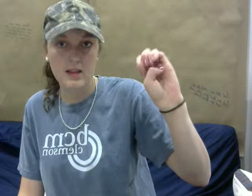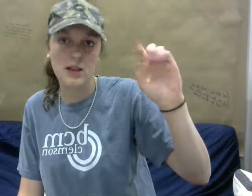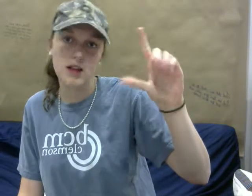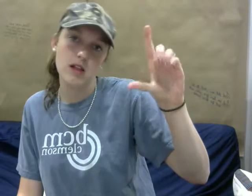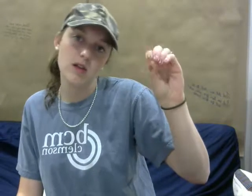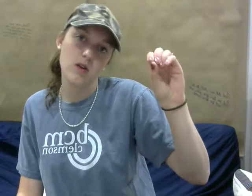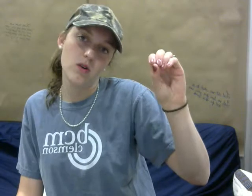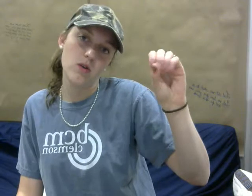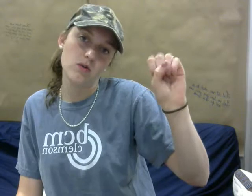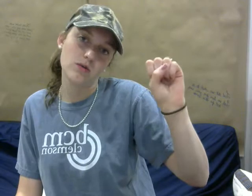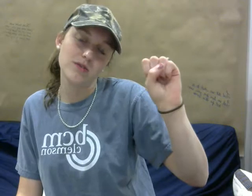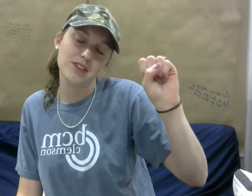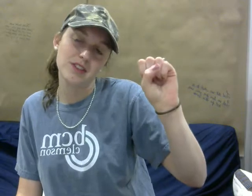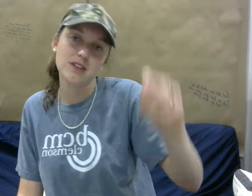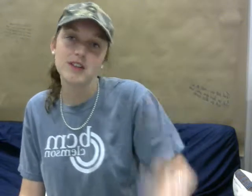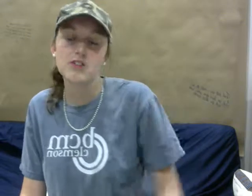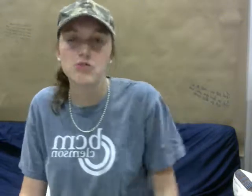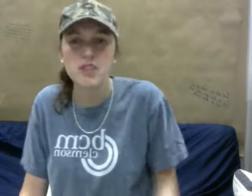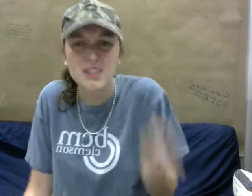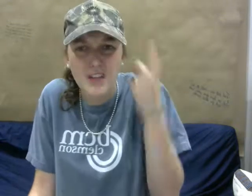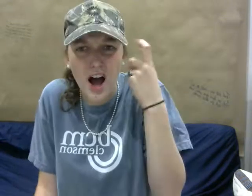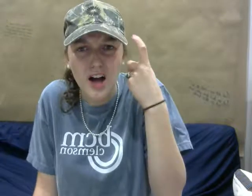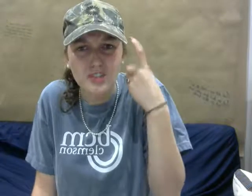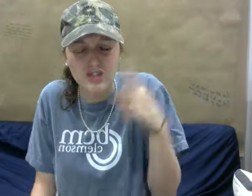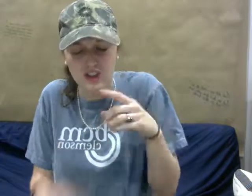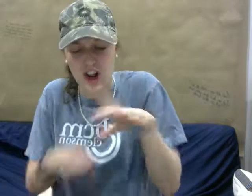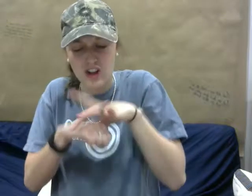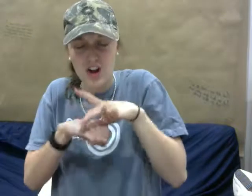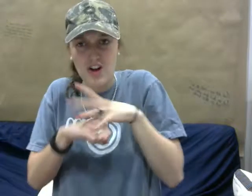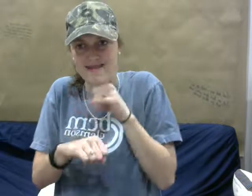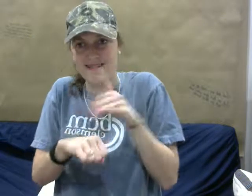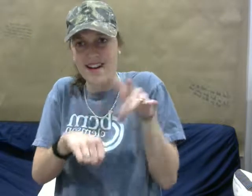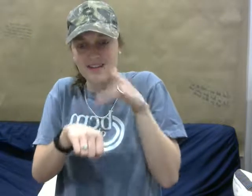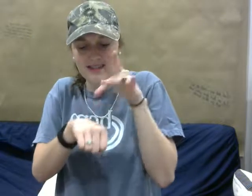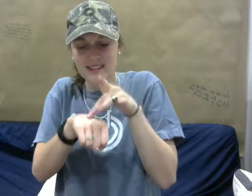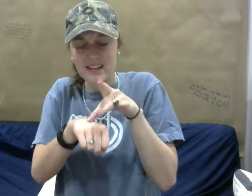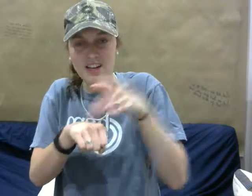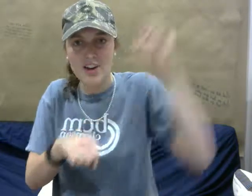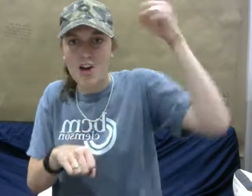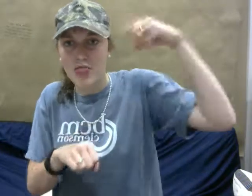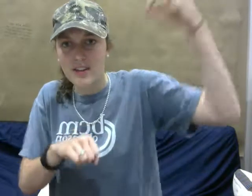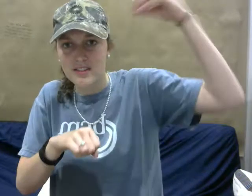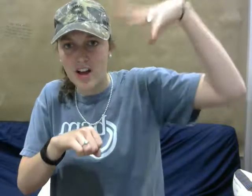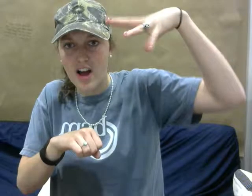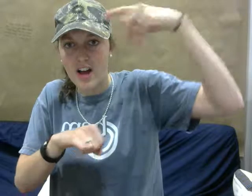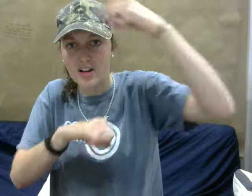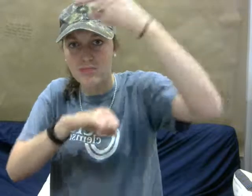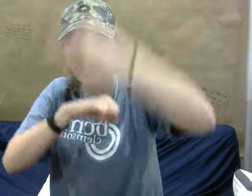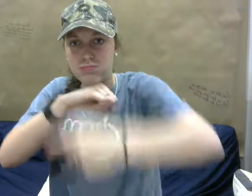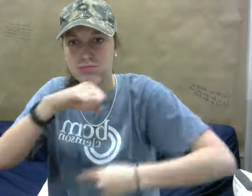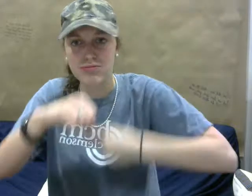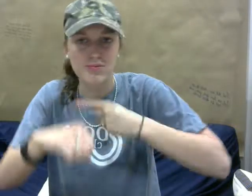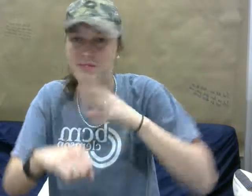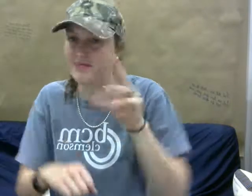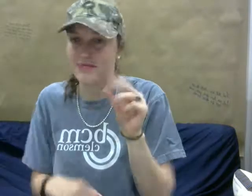Kepler discovered that the planets moved in ellipse-shaped orbits, and Galileo Galilei was the first to use